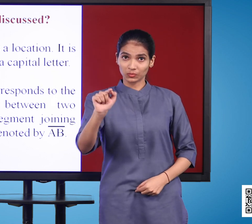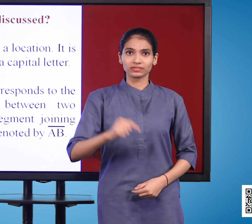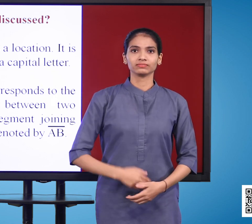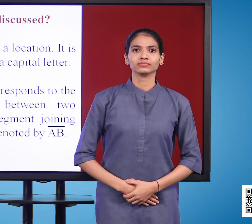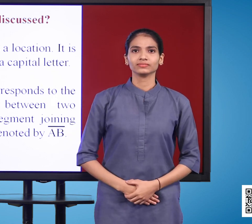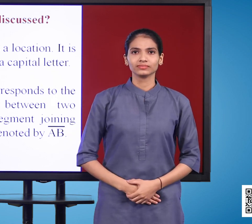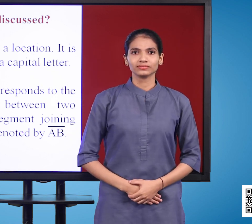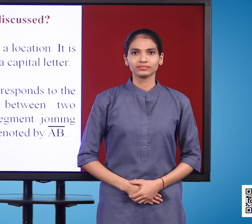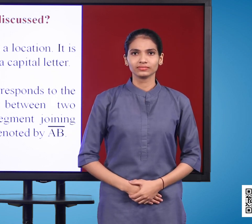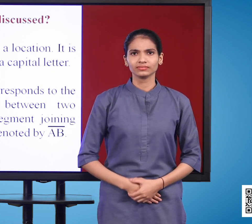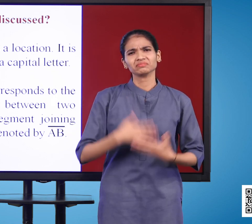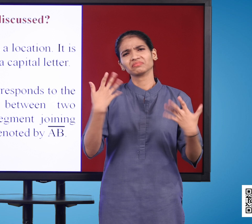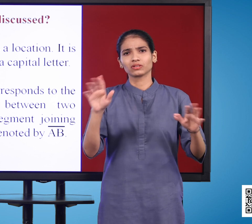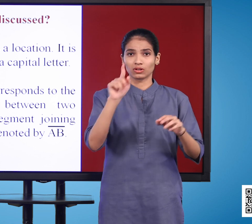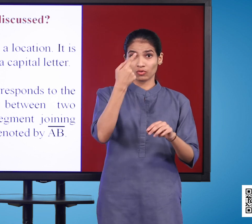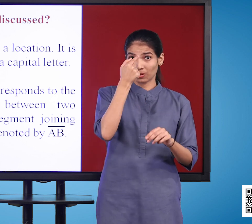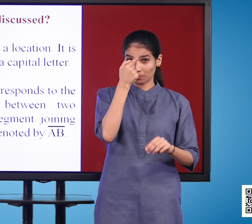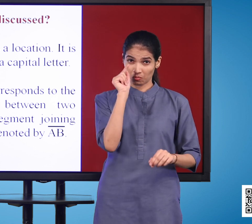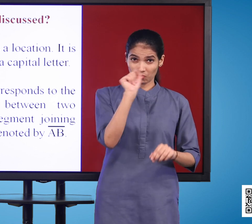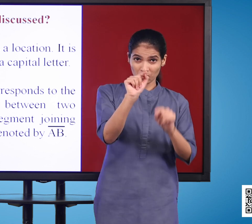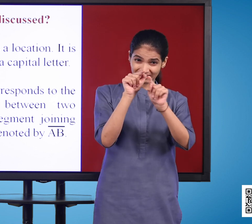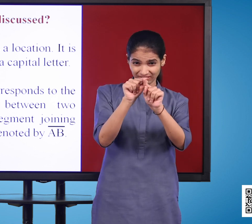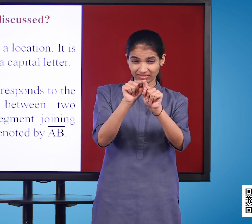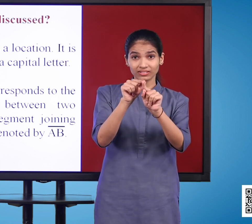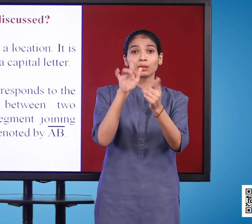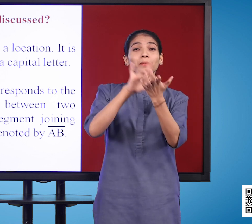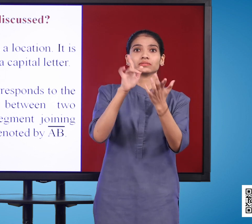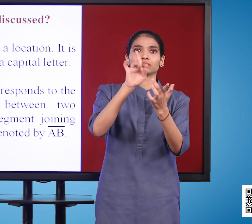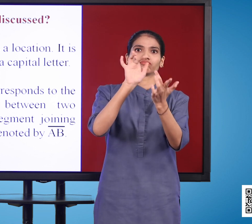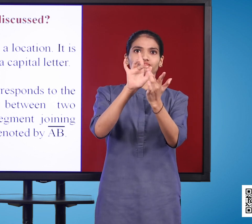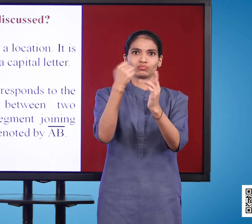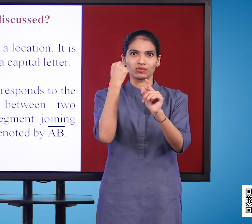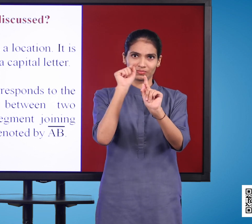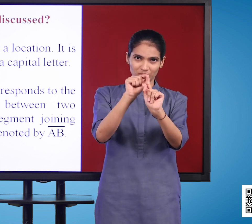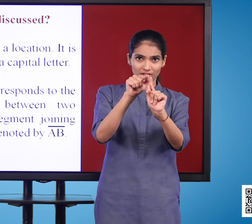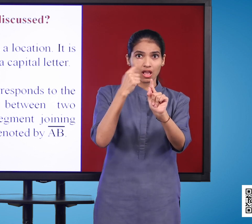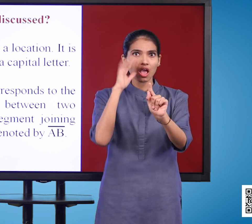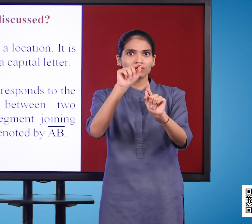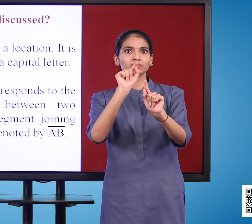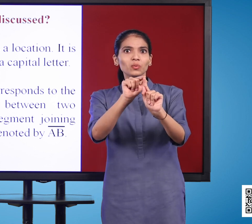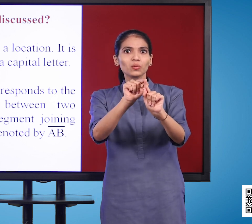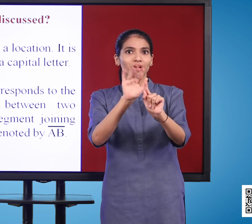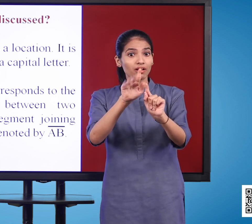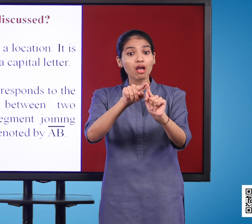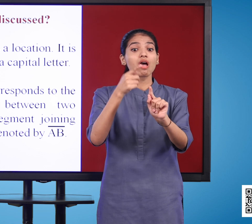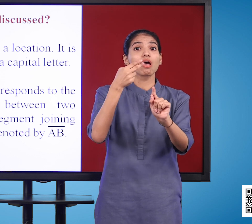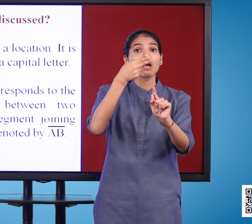1. A point determines a location. It is usually denoted by a capital